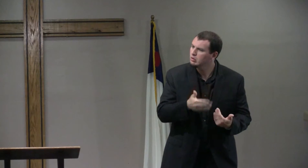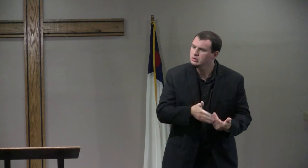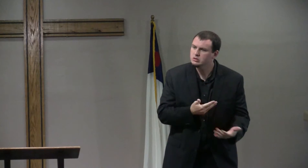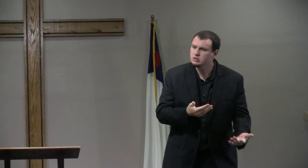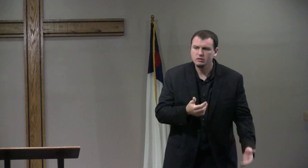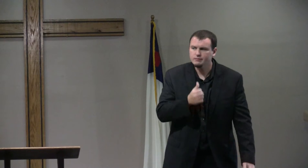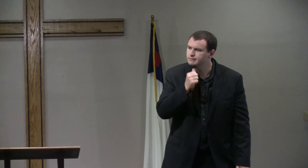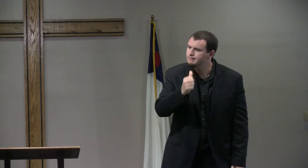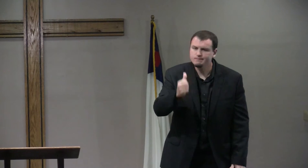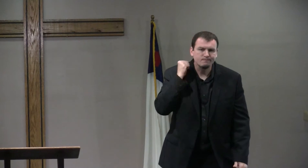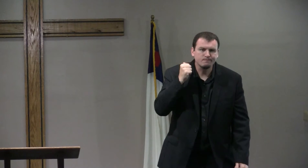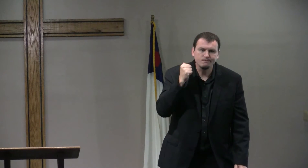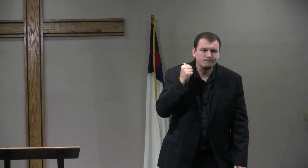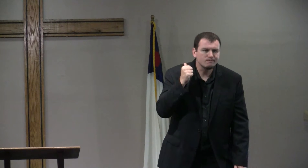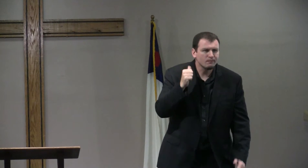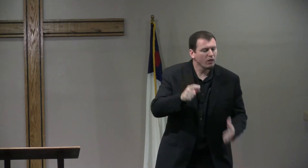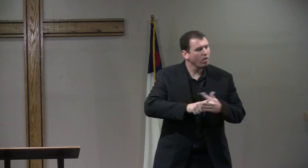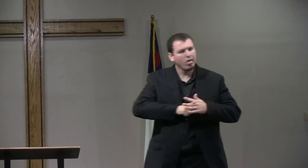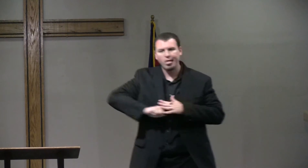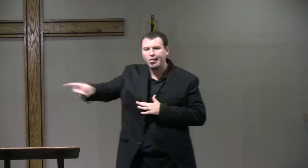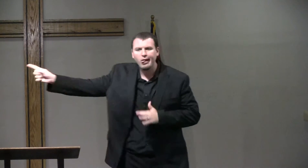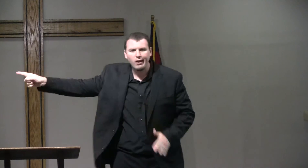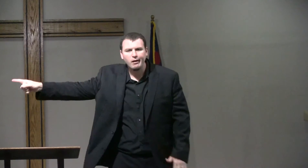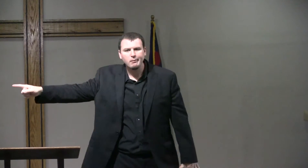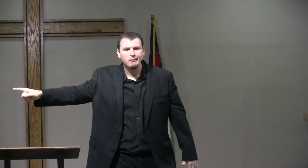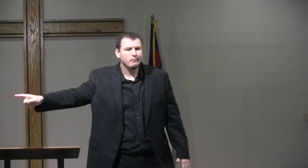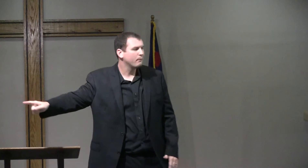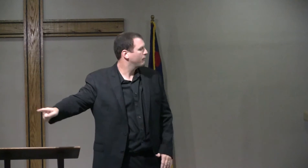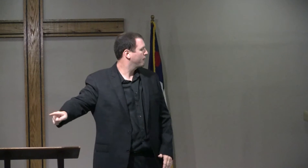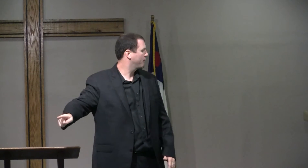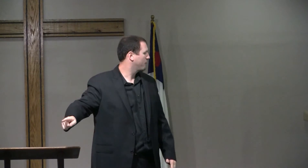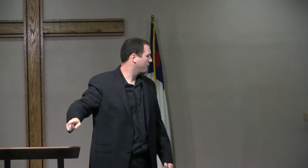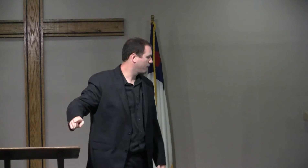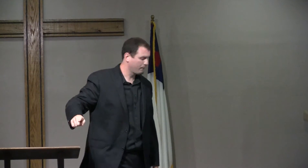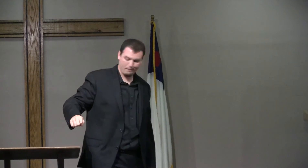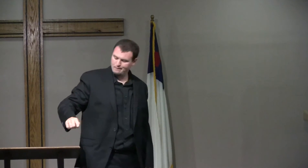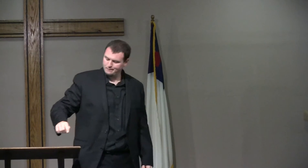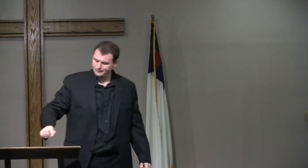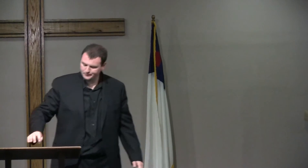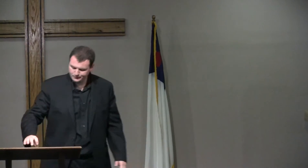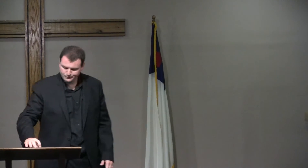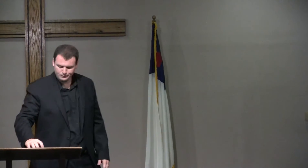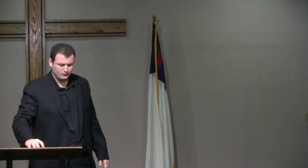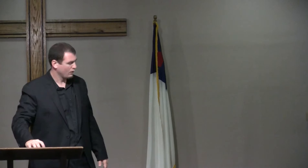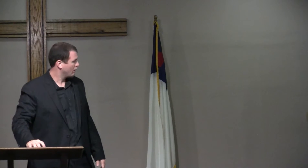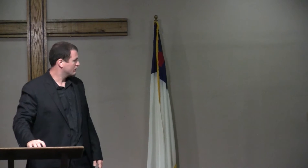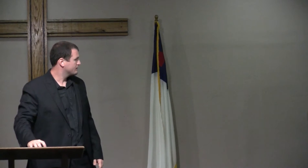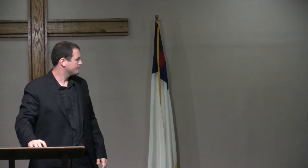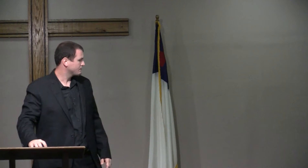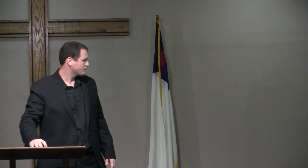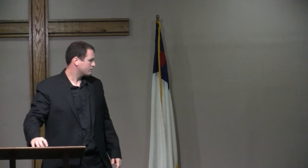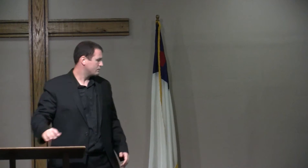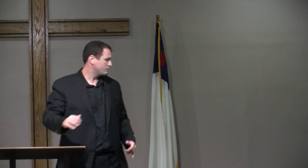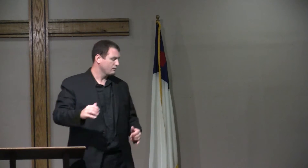it would have been easy for him to be with her. But he refused and he fled.